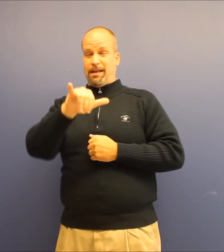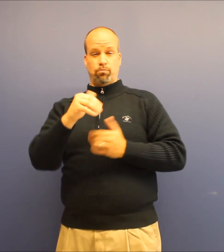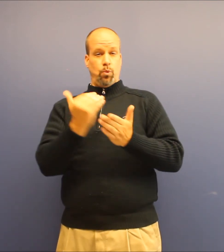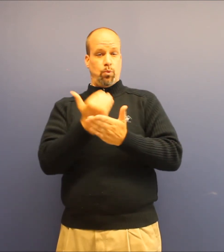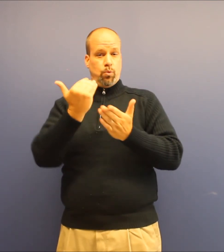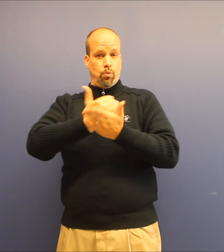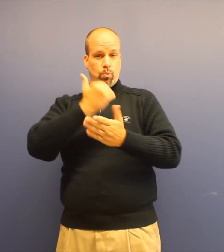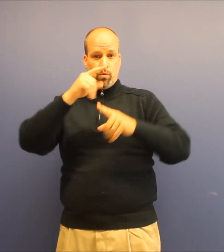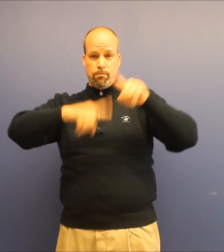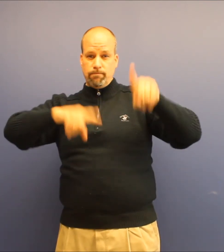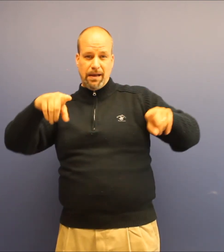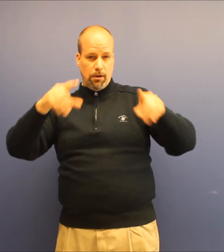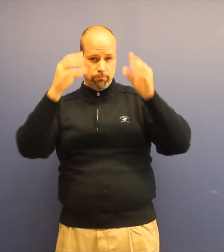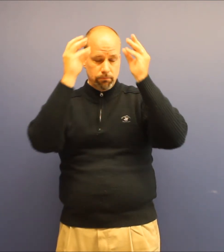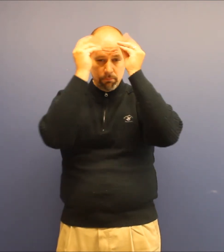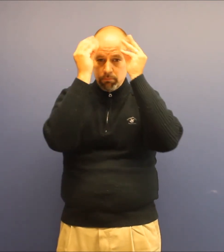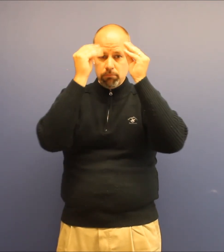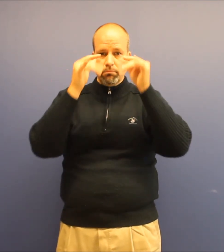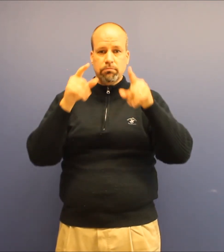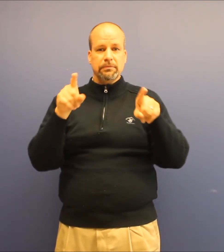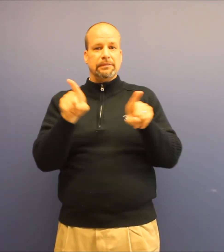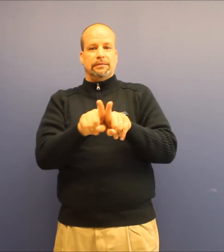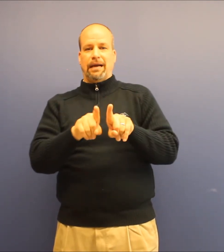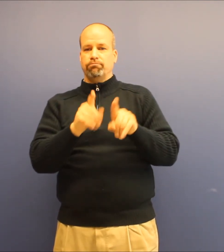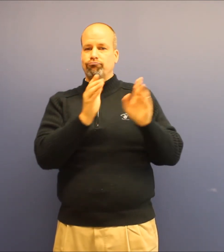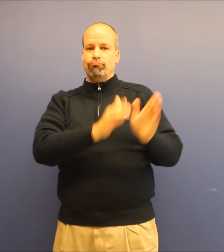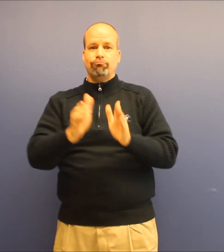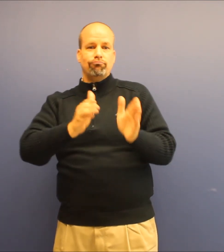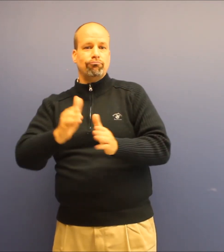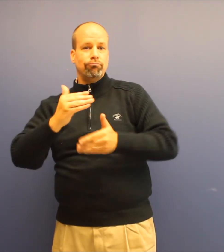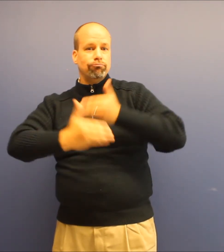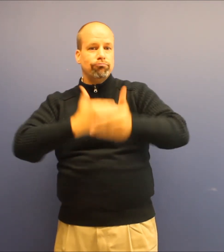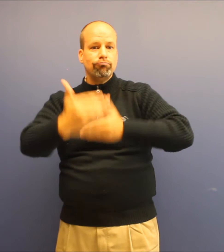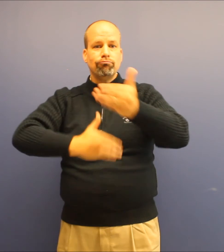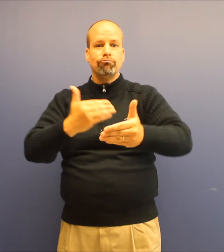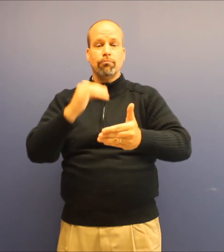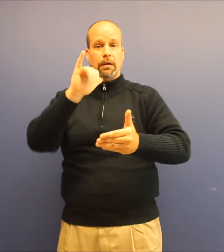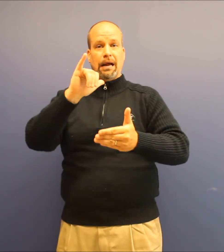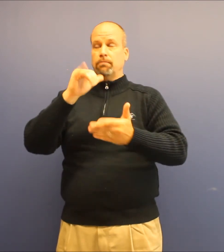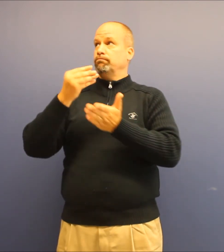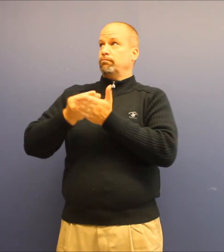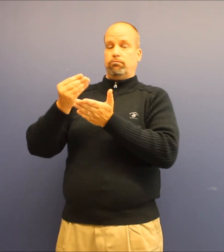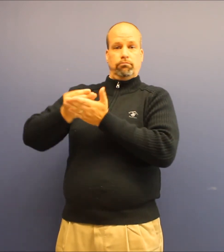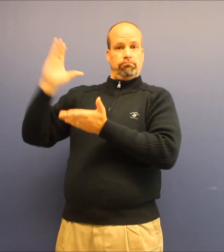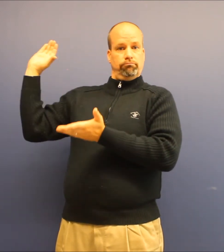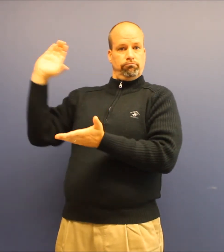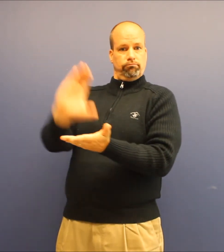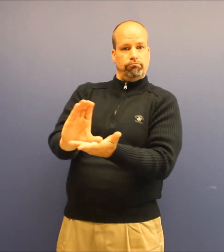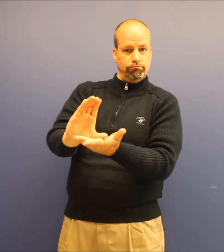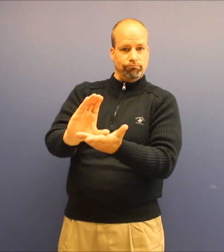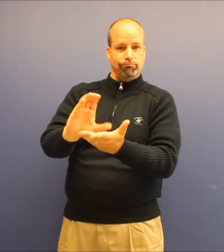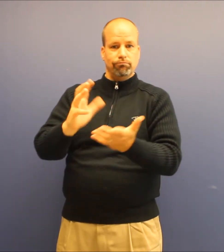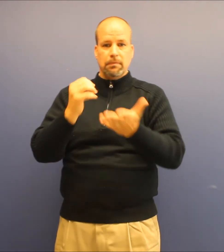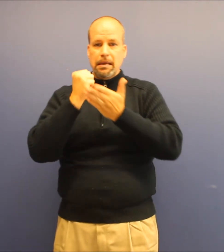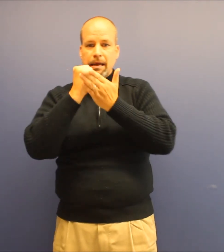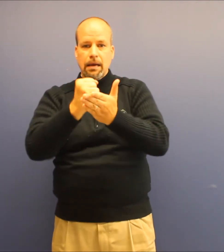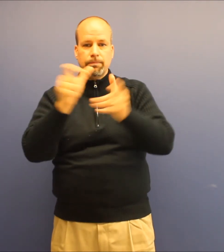Yet, this new variant is the same as its predecessor when it comes to subsidies to help individuals pay